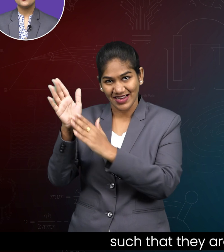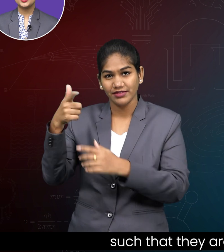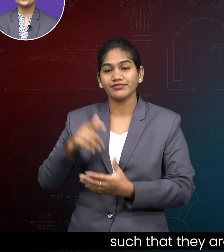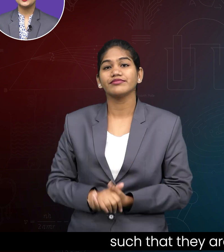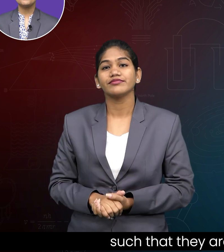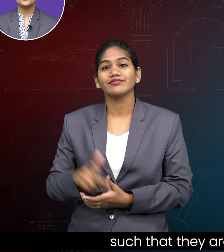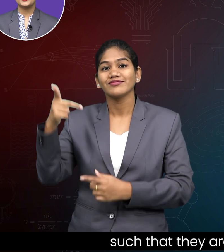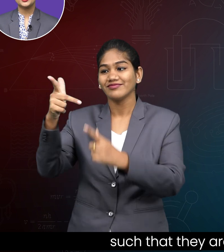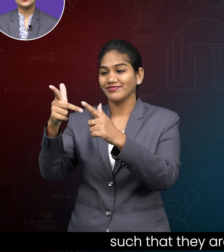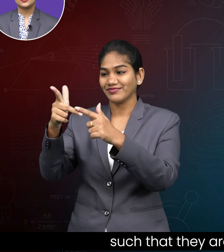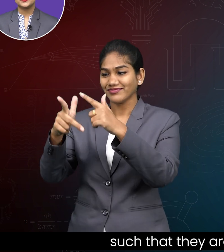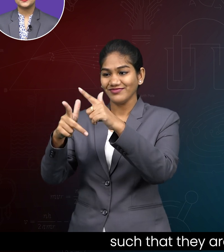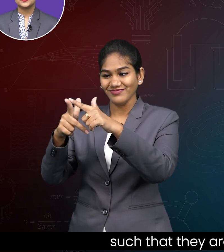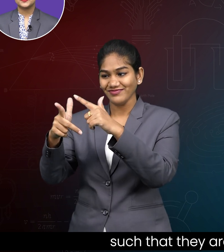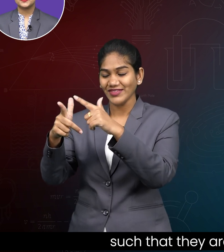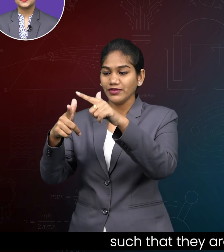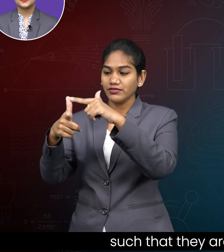are mutually perpendicular.